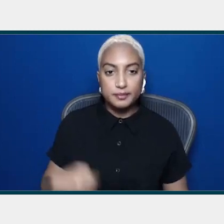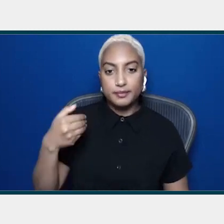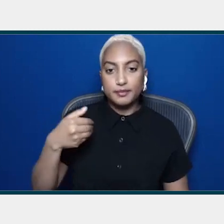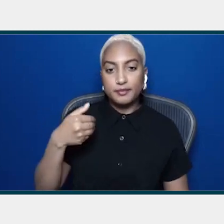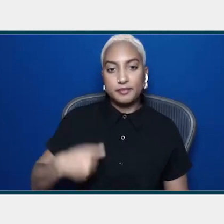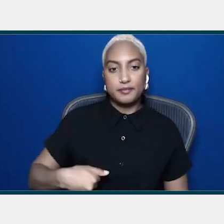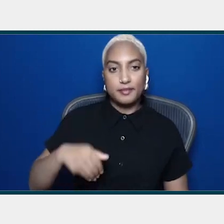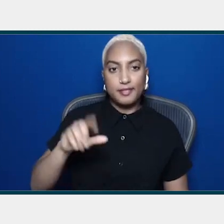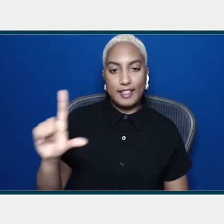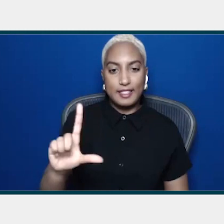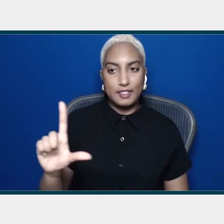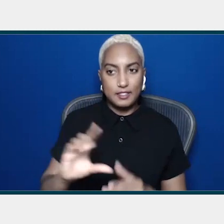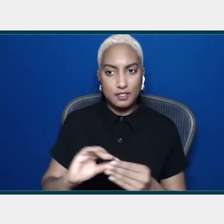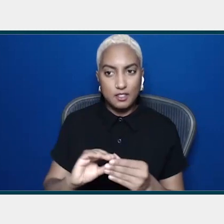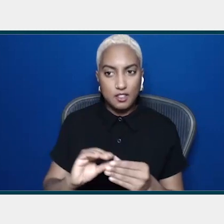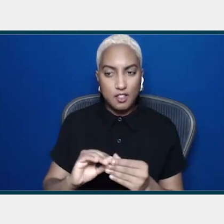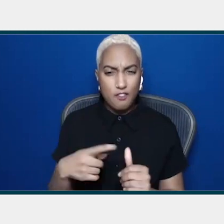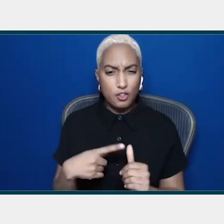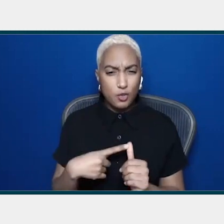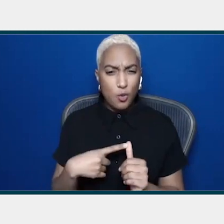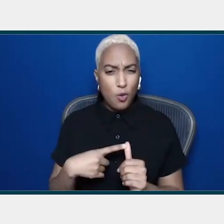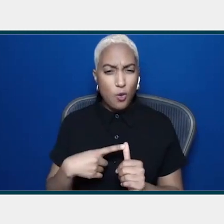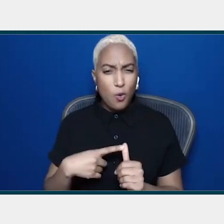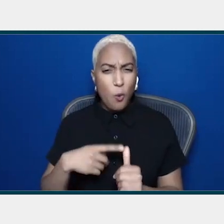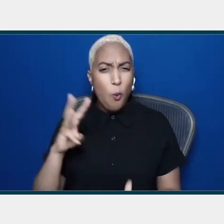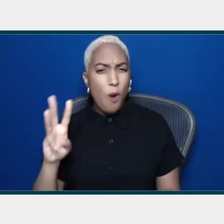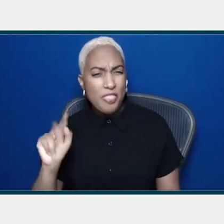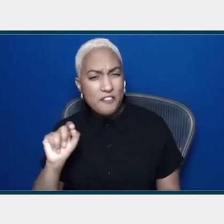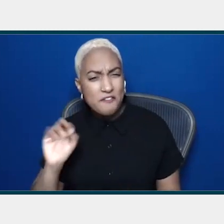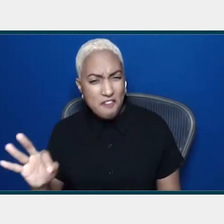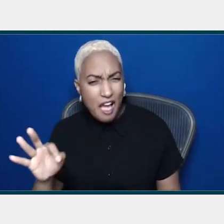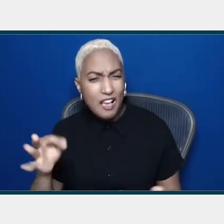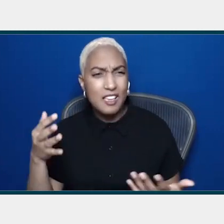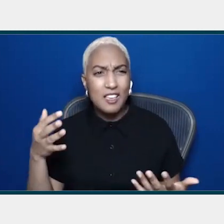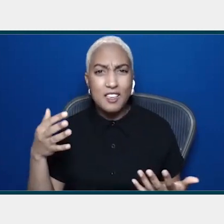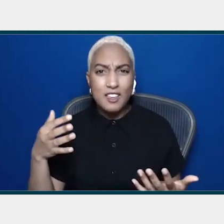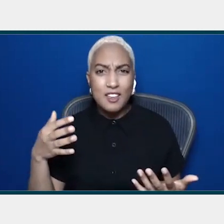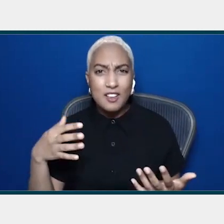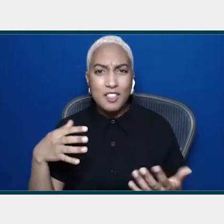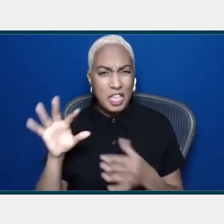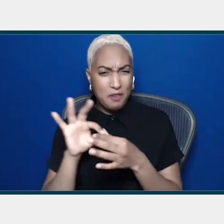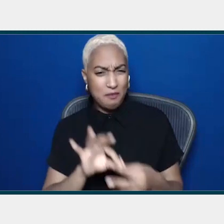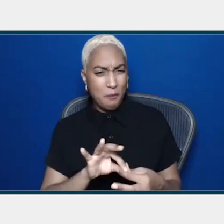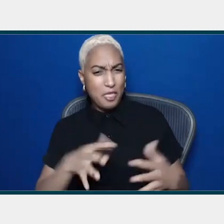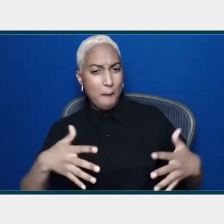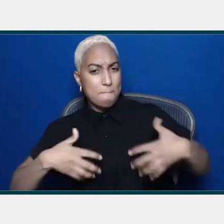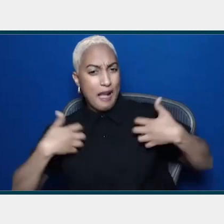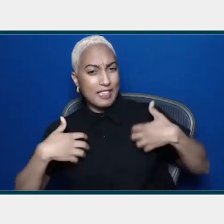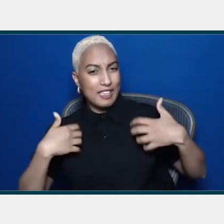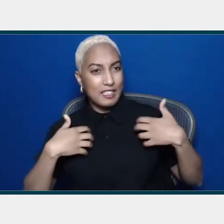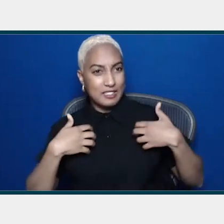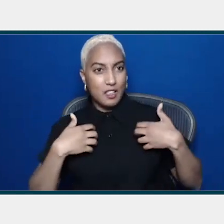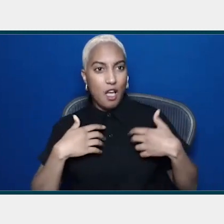talk about, no, we don't need to talk about that, but leave them freaking monkeys alone. Like they're just trying to do their own